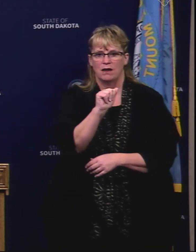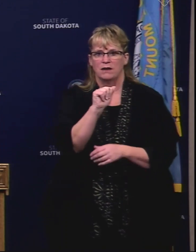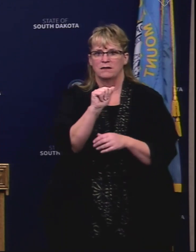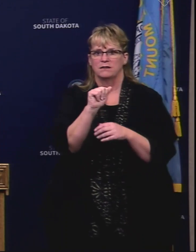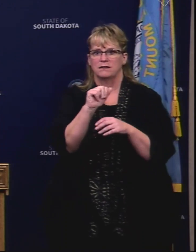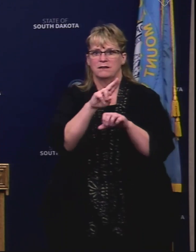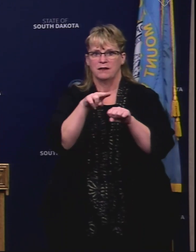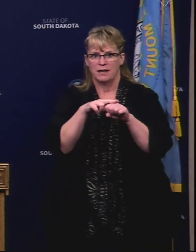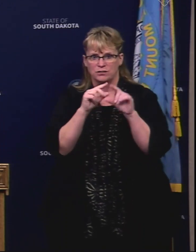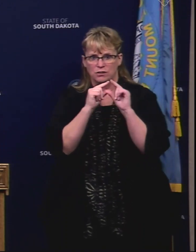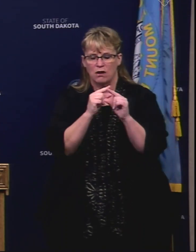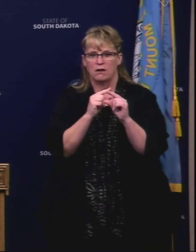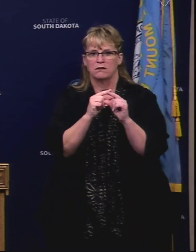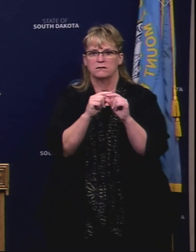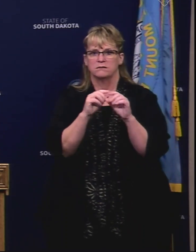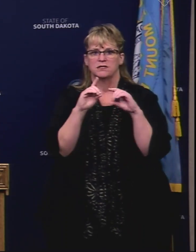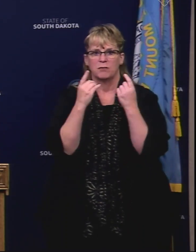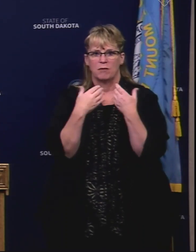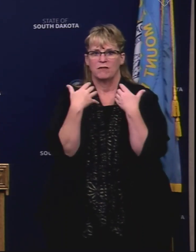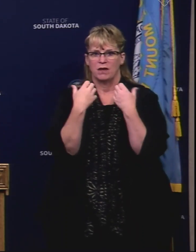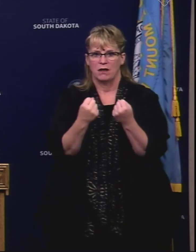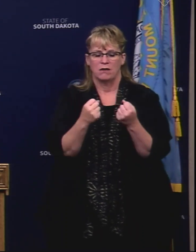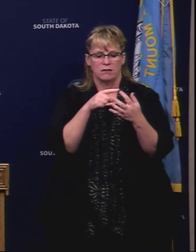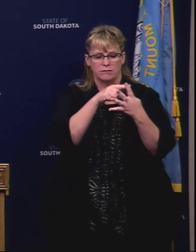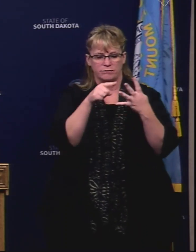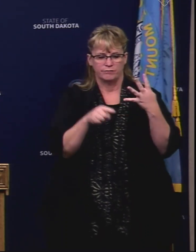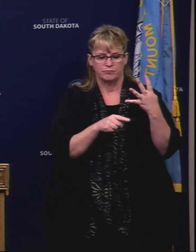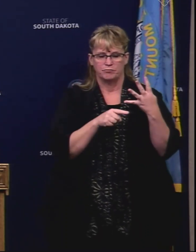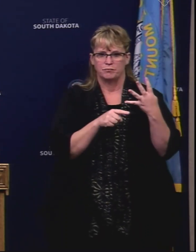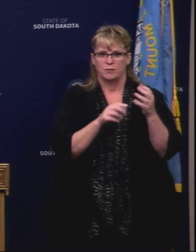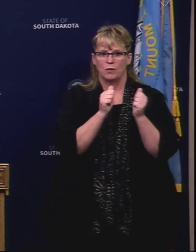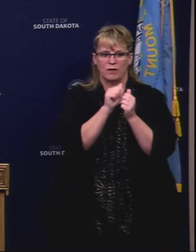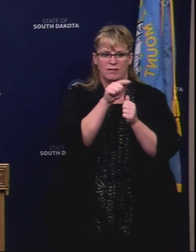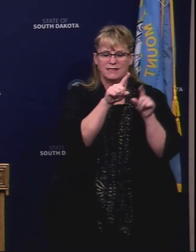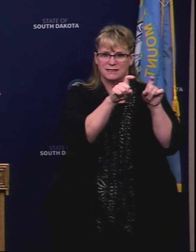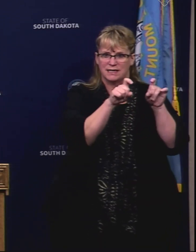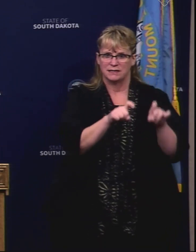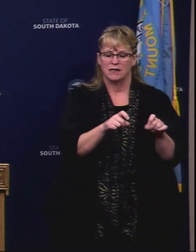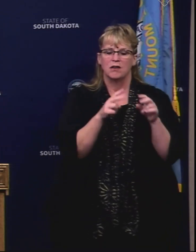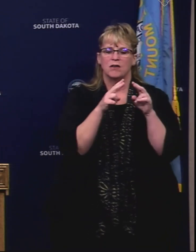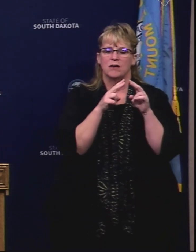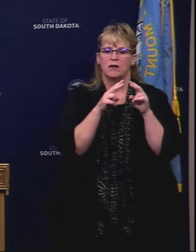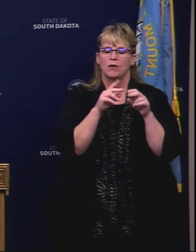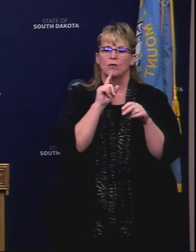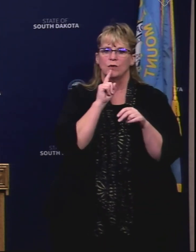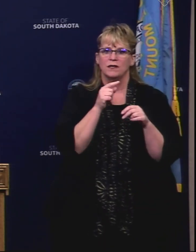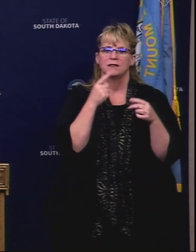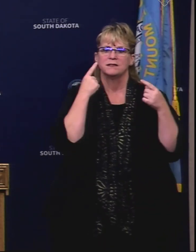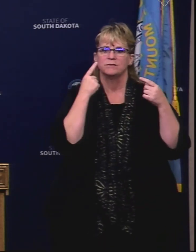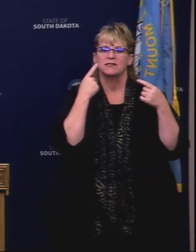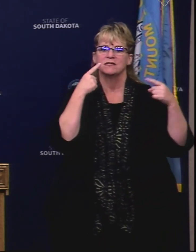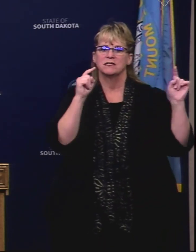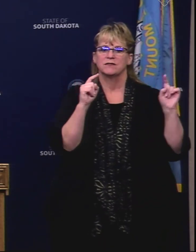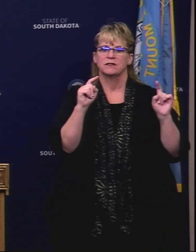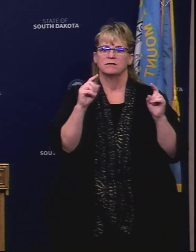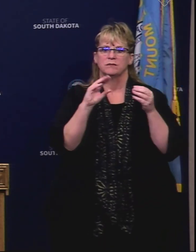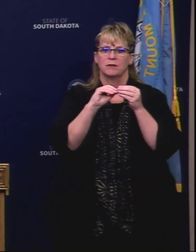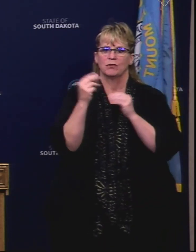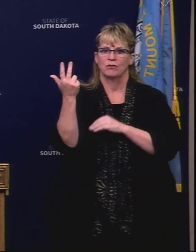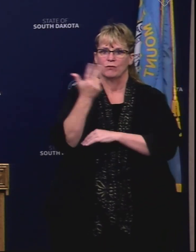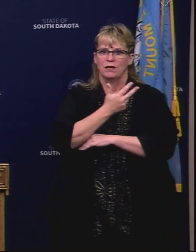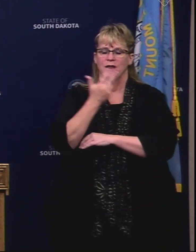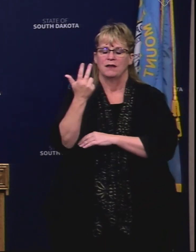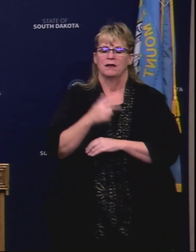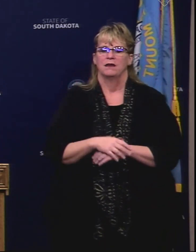Health for working on this operation and putting forward a very successful day 3. And as I mentioned